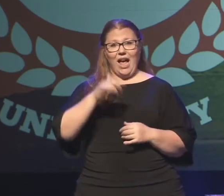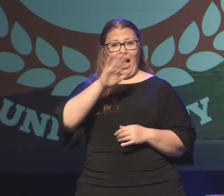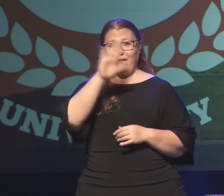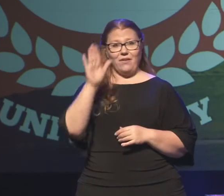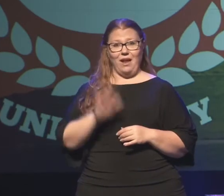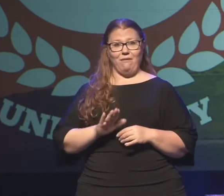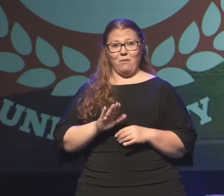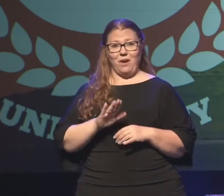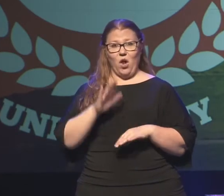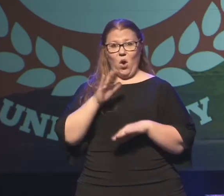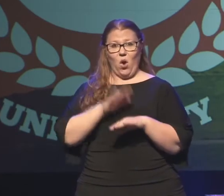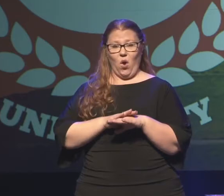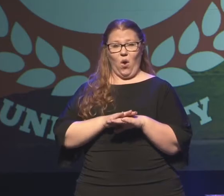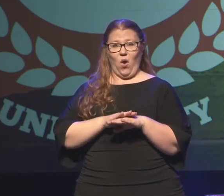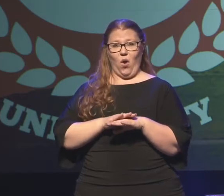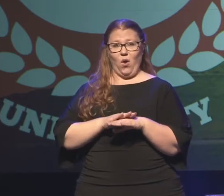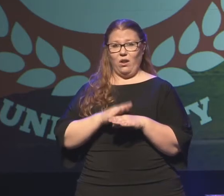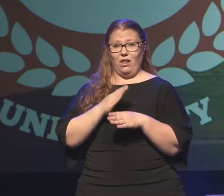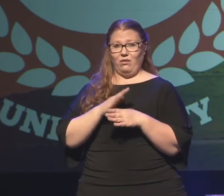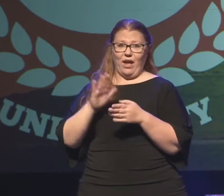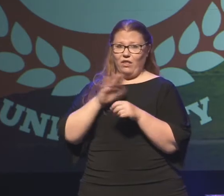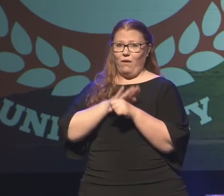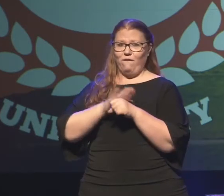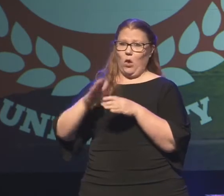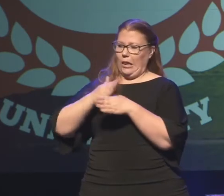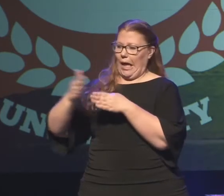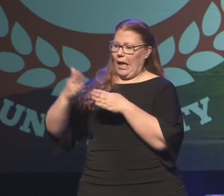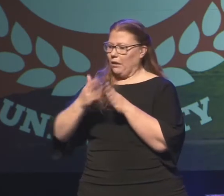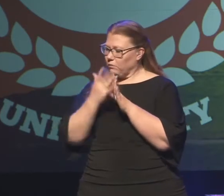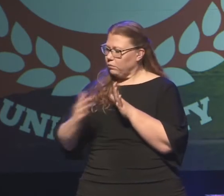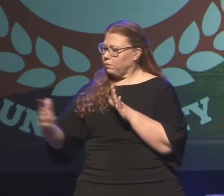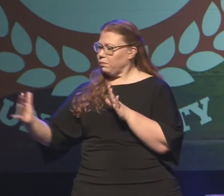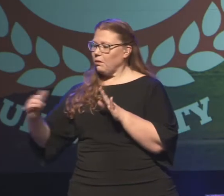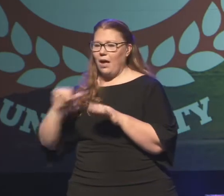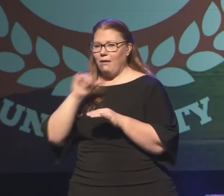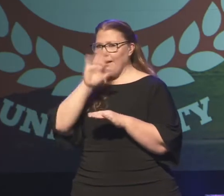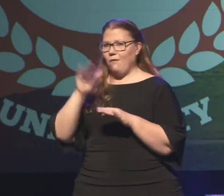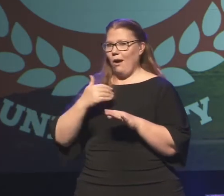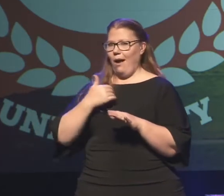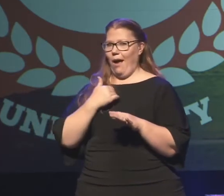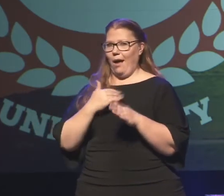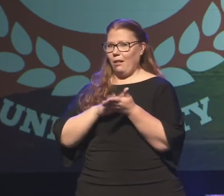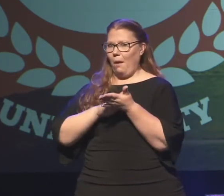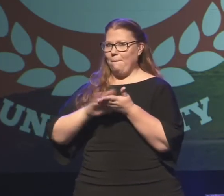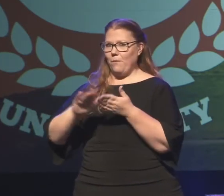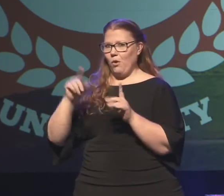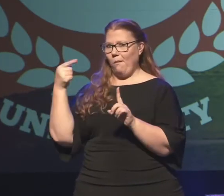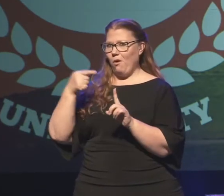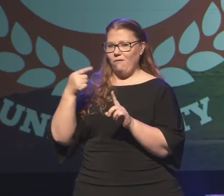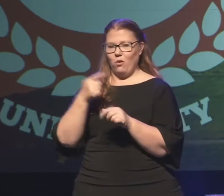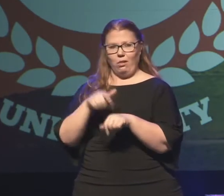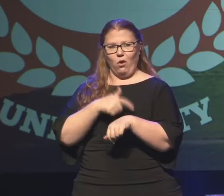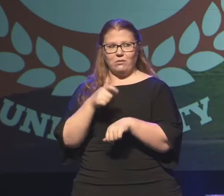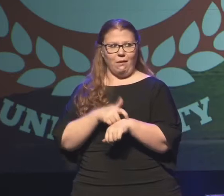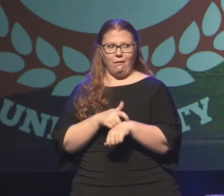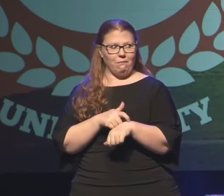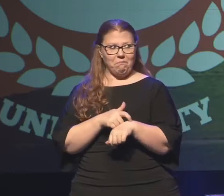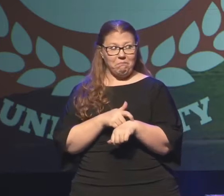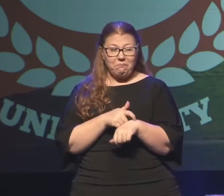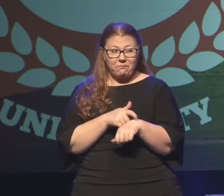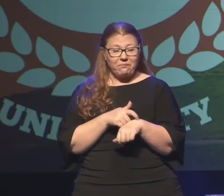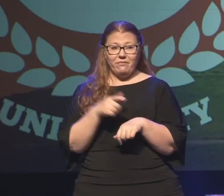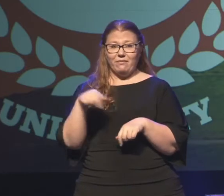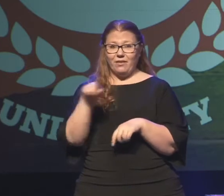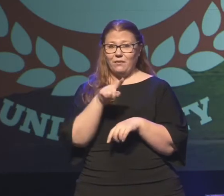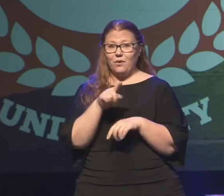been on the complete end of that altruistic scale. I've never had a pure motive for very long. Have you? Have